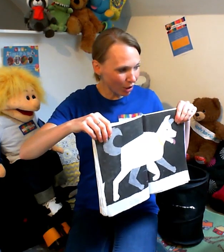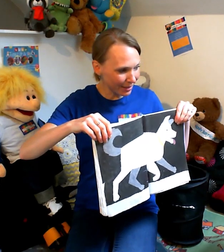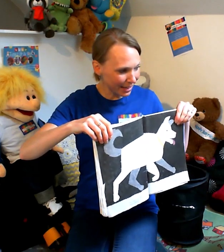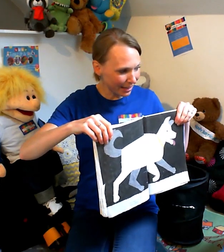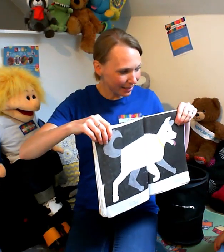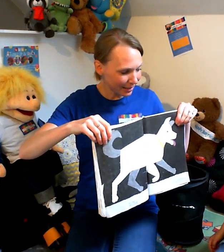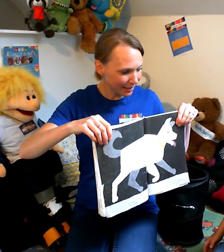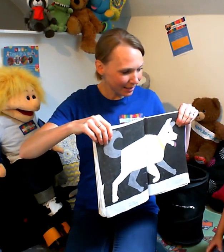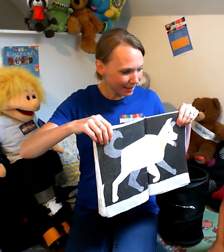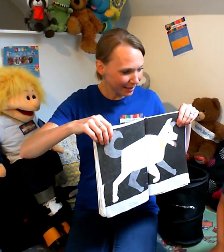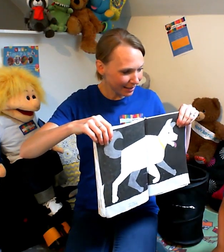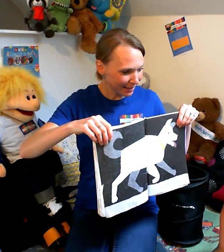it?